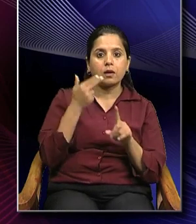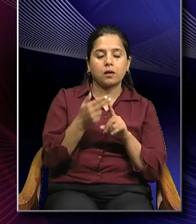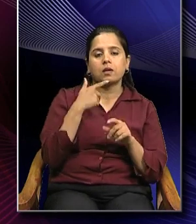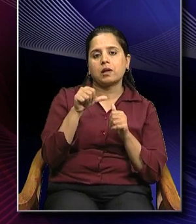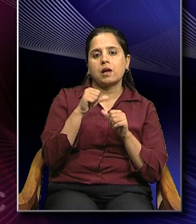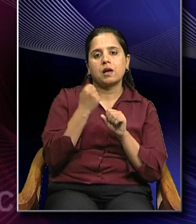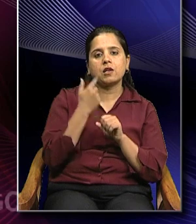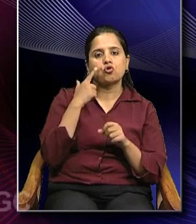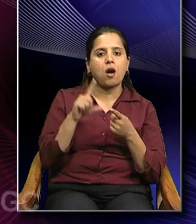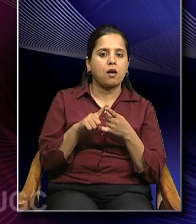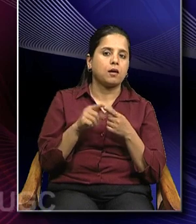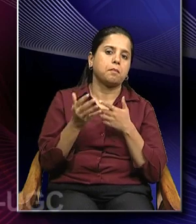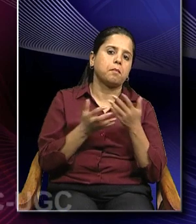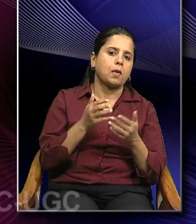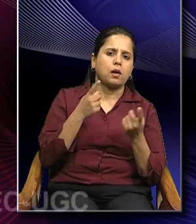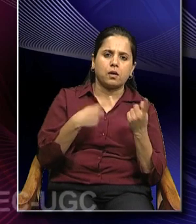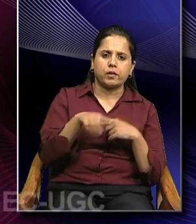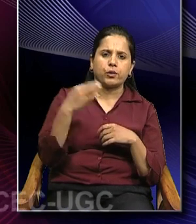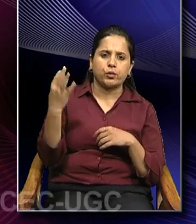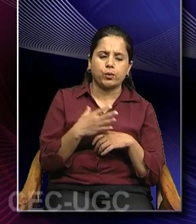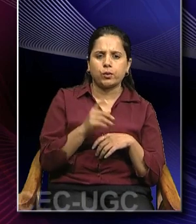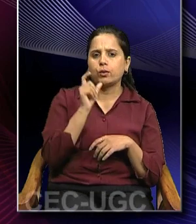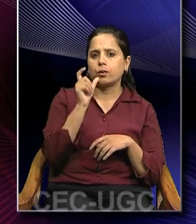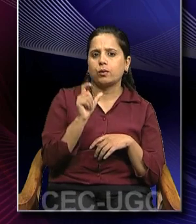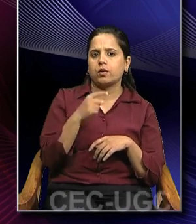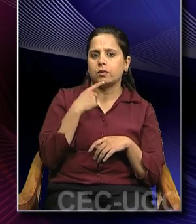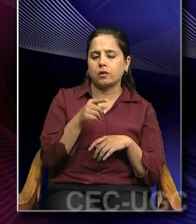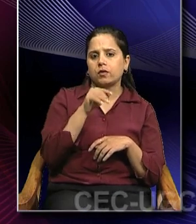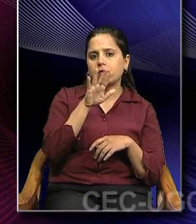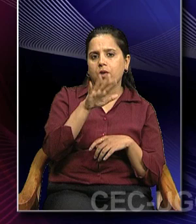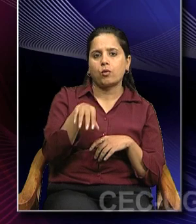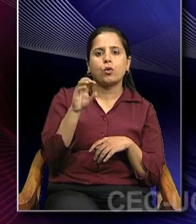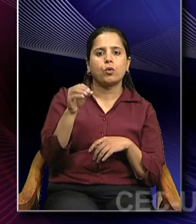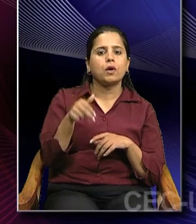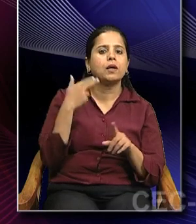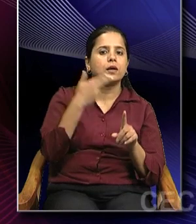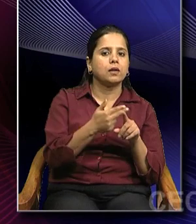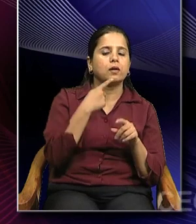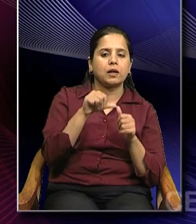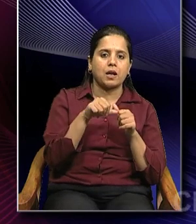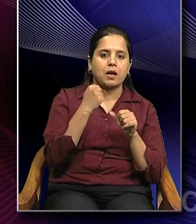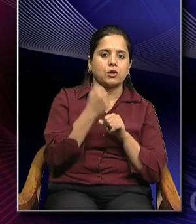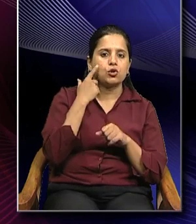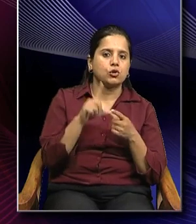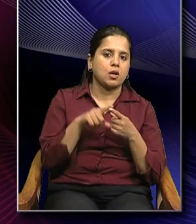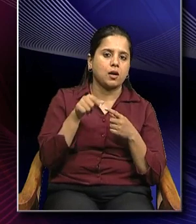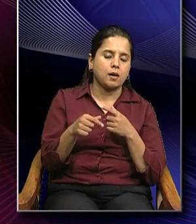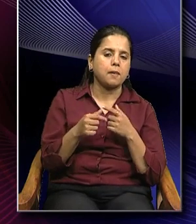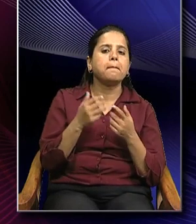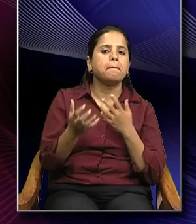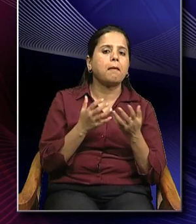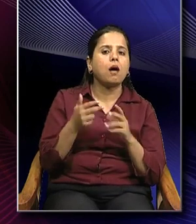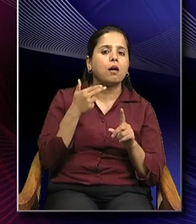agile marketing. Nowadays there is a new term in marketing 5.0, we call it as agile marketing. That agility